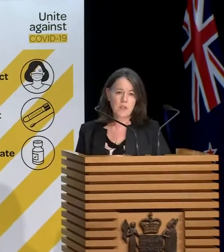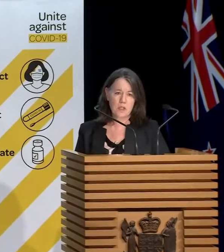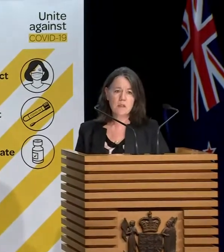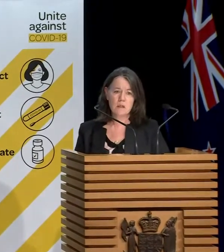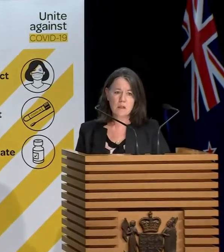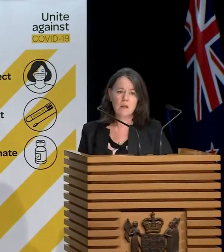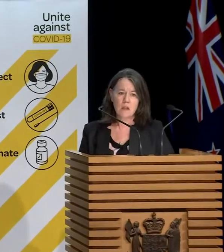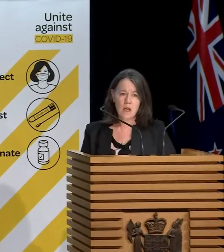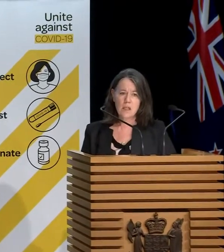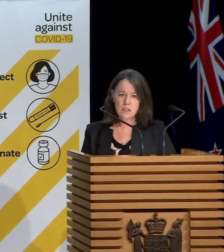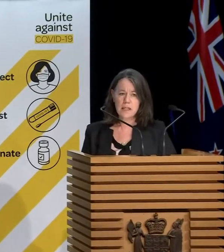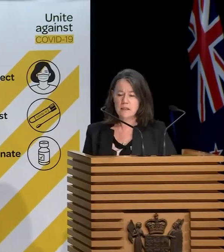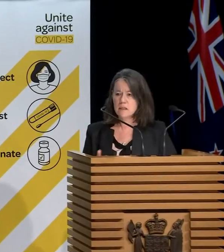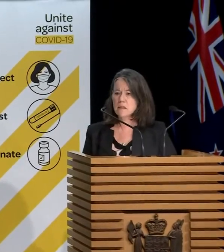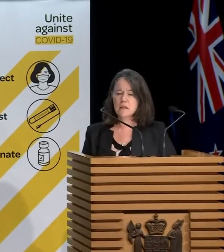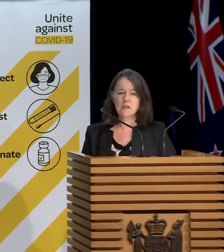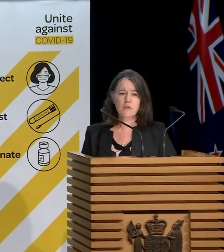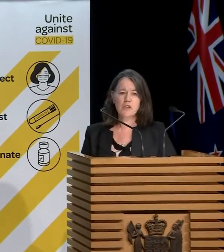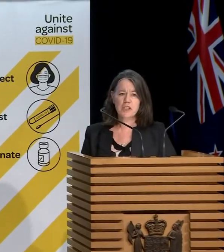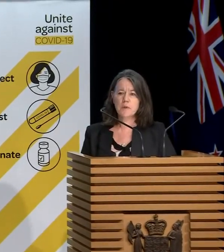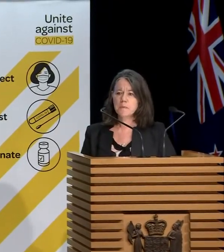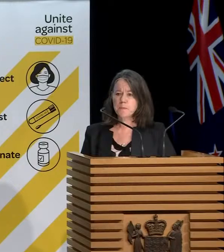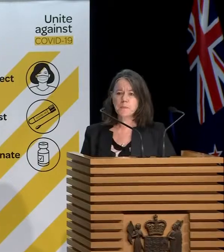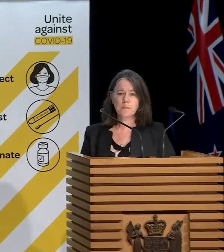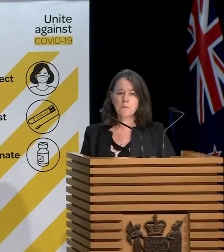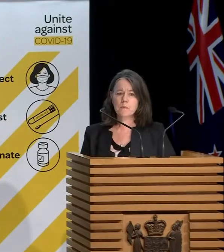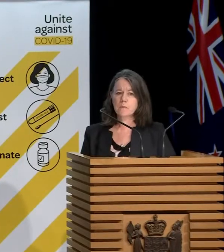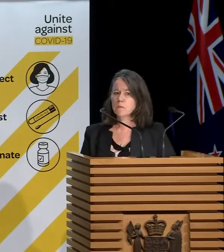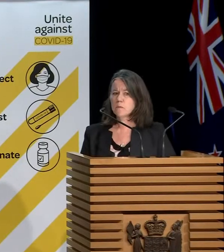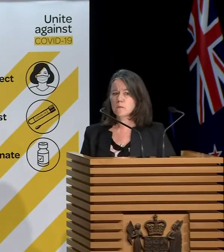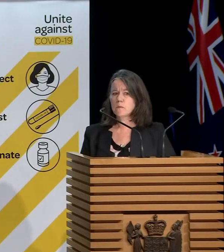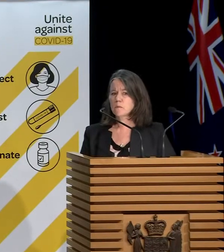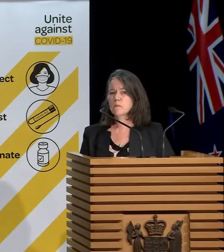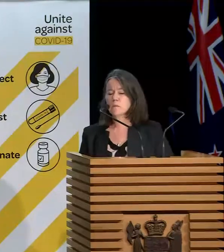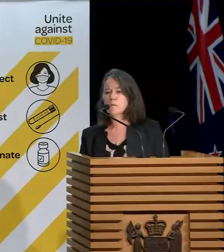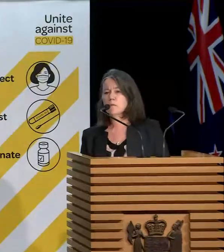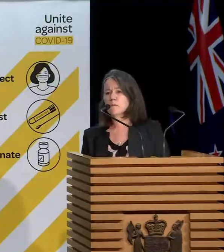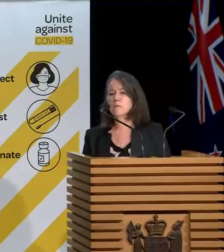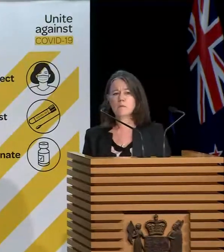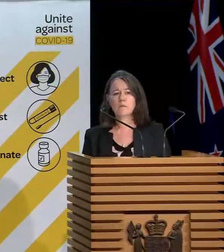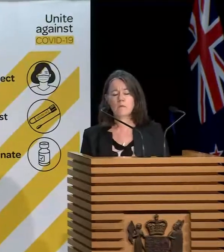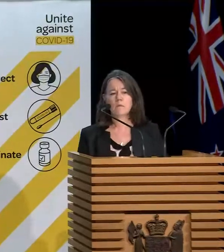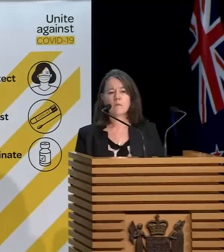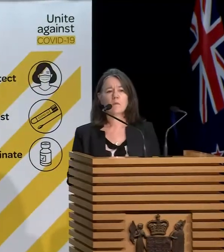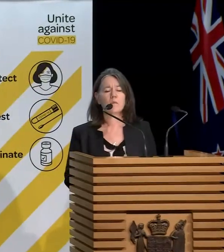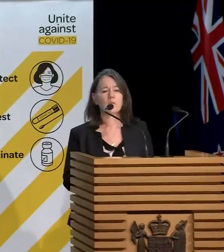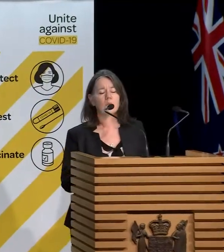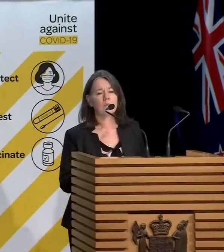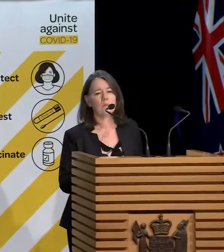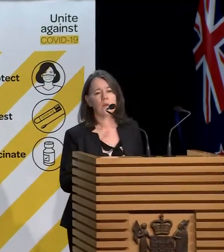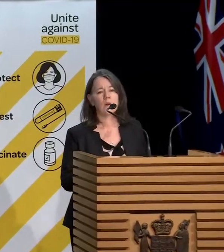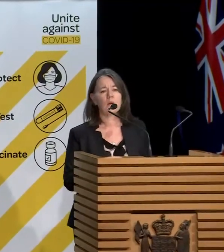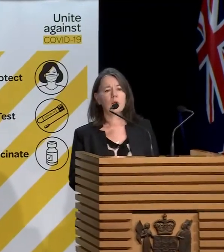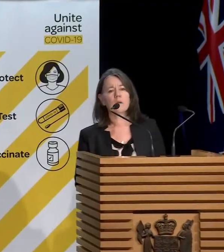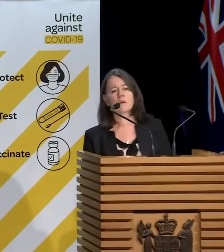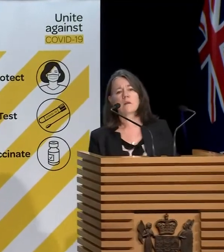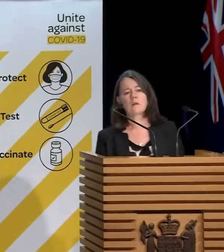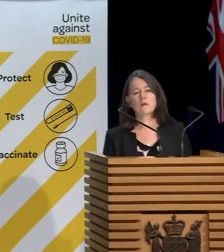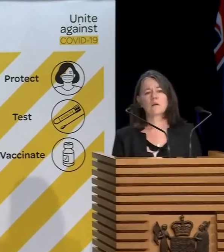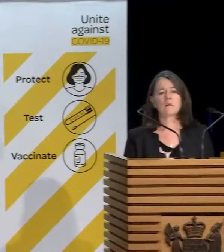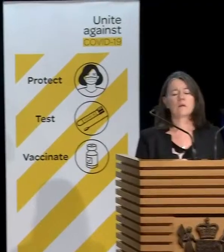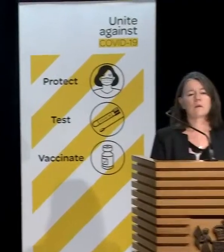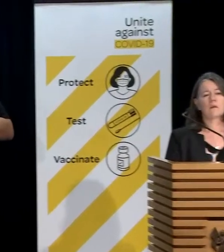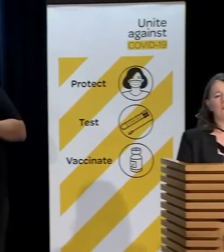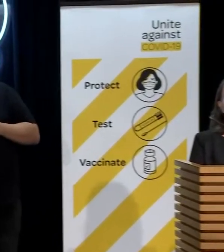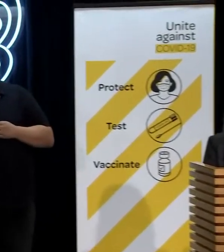there is a process, and yes, it is the Director General. Mikey, People might look at that exemption, people that haven't been